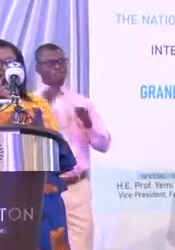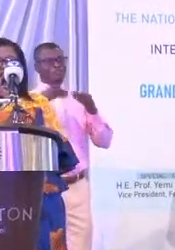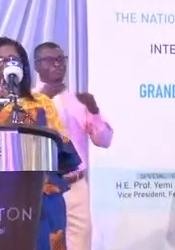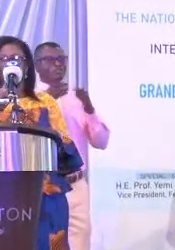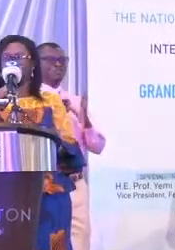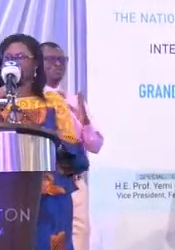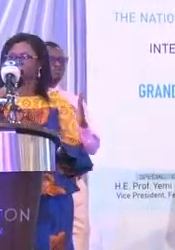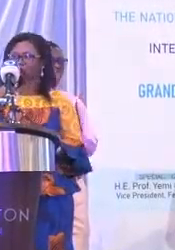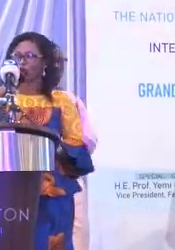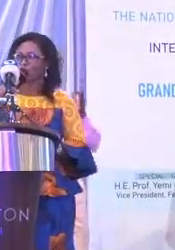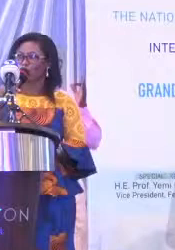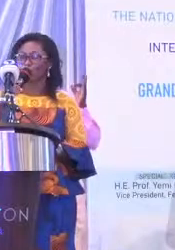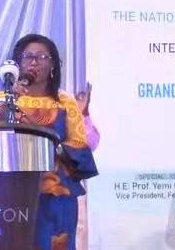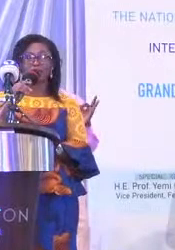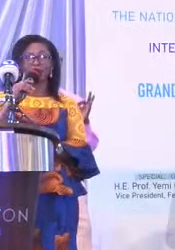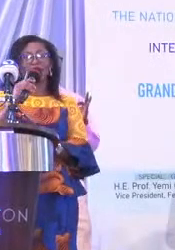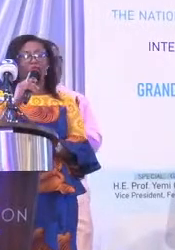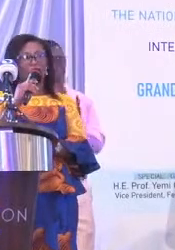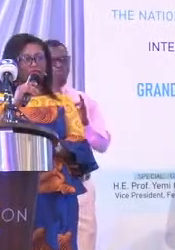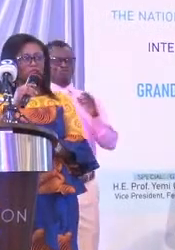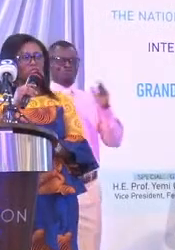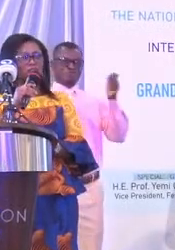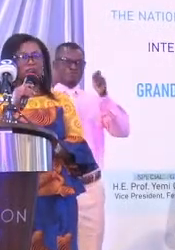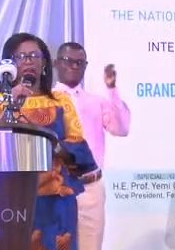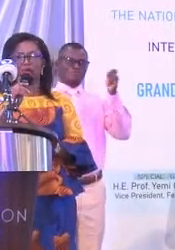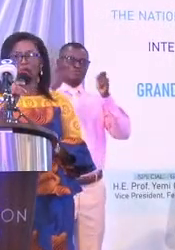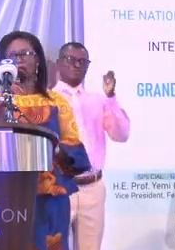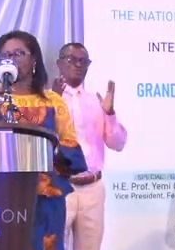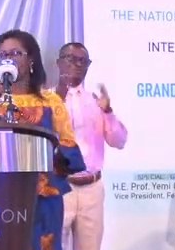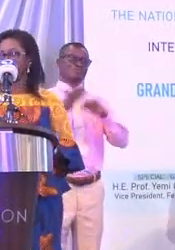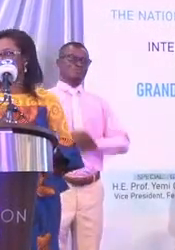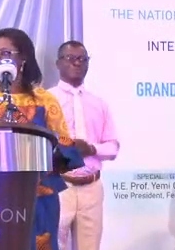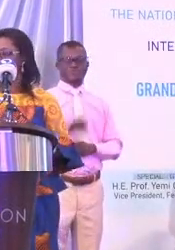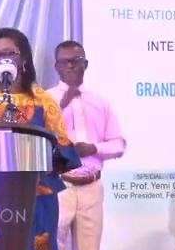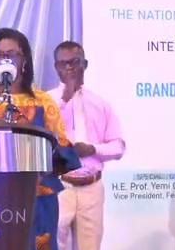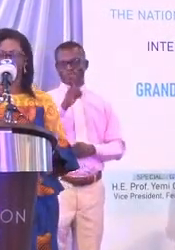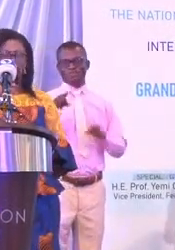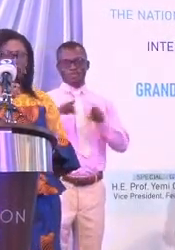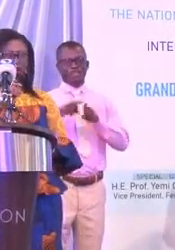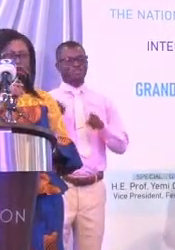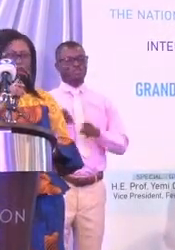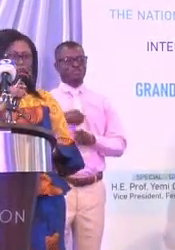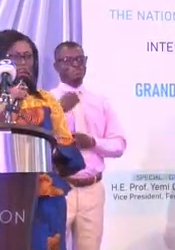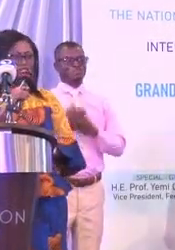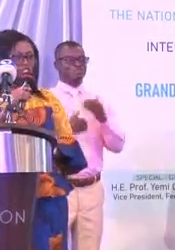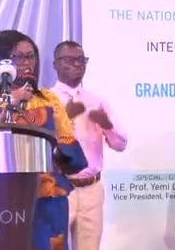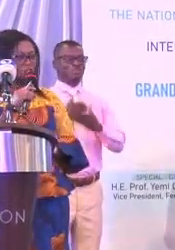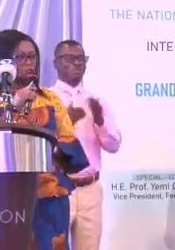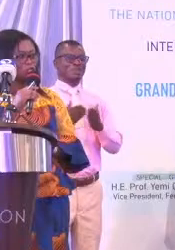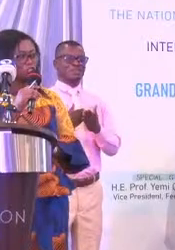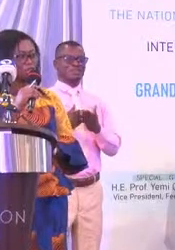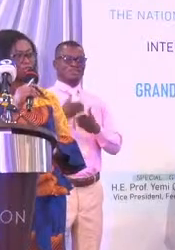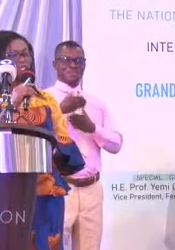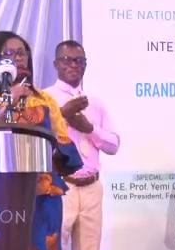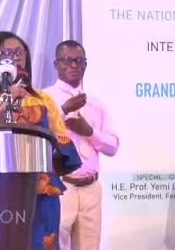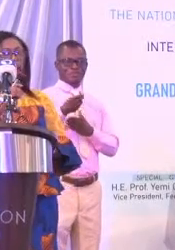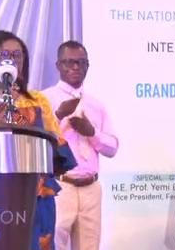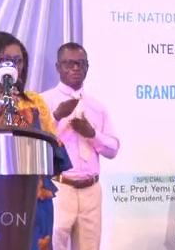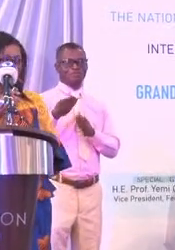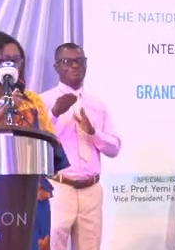decide who wins. Actually, as we progress in the next few minutes, the judges are going to tell